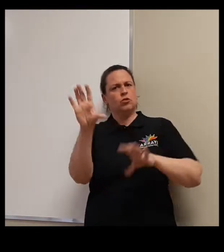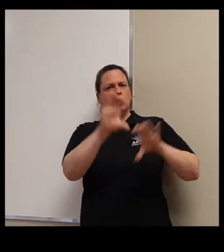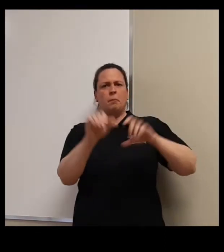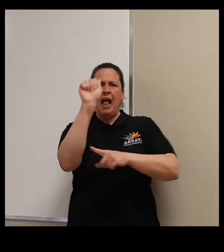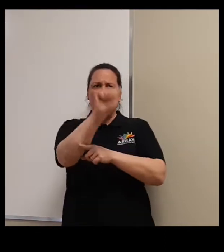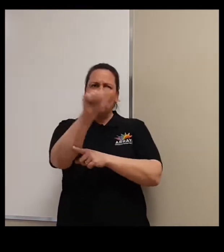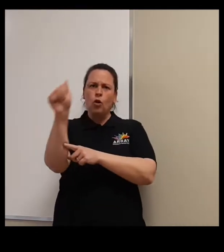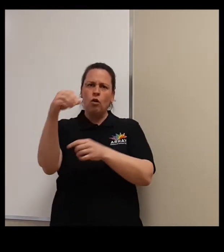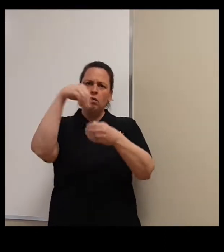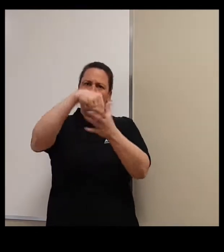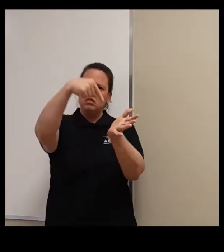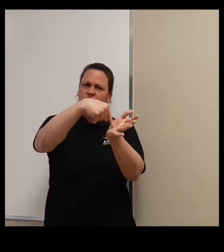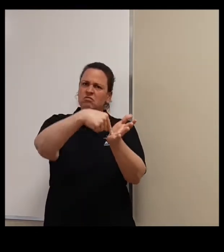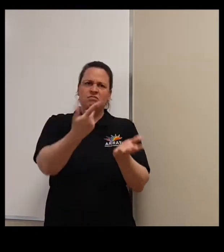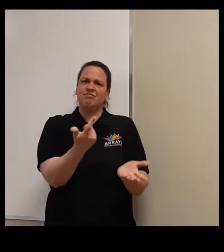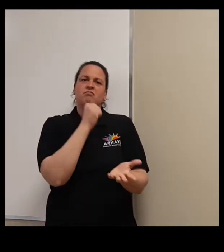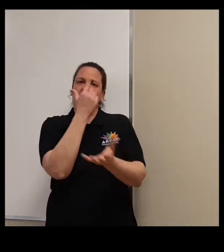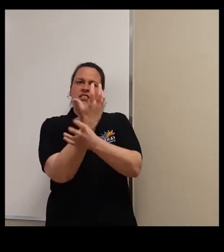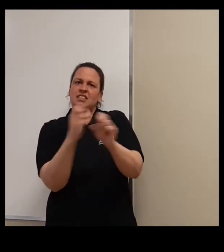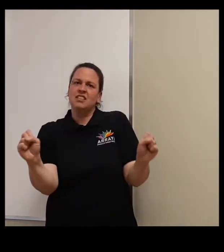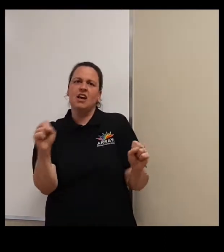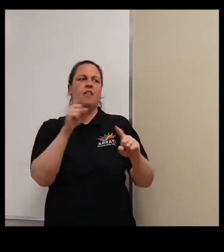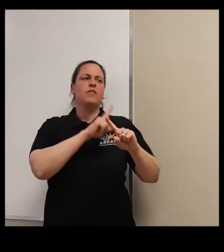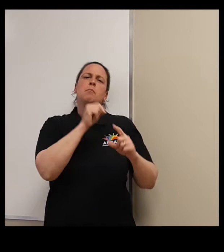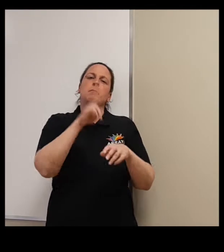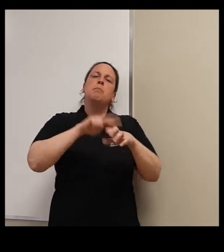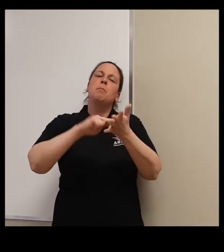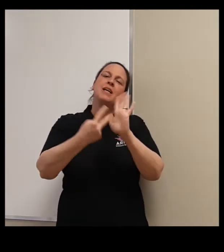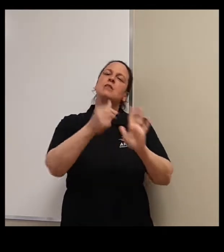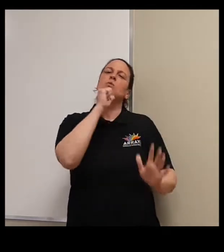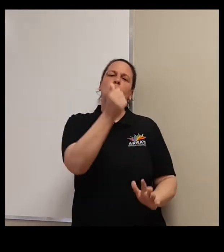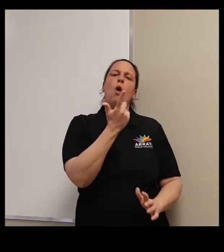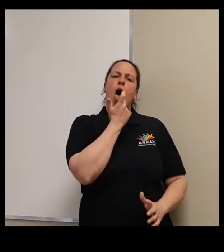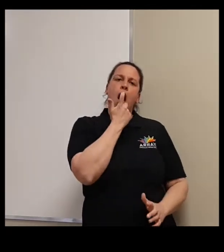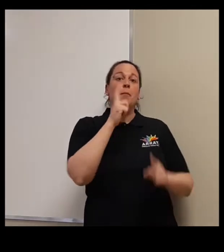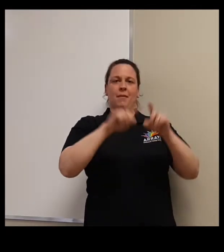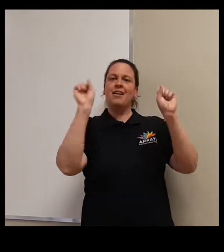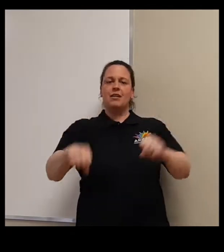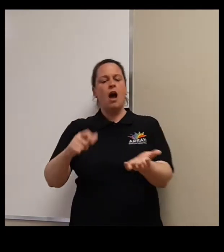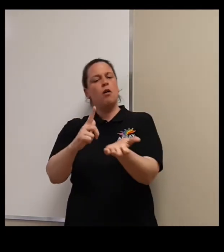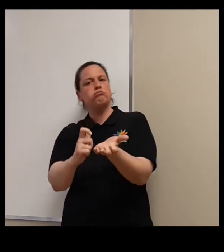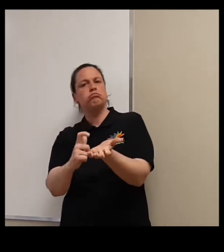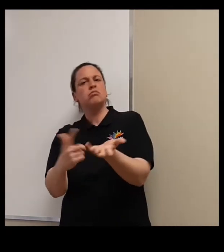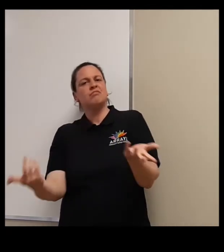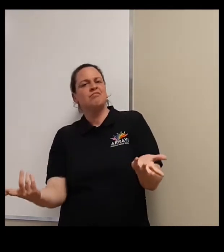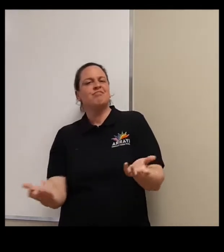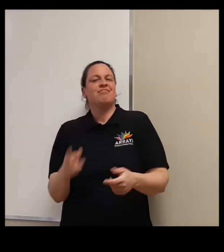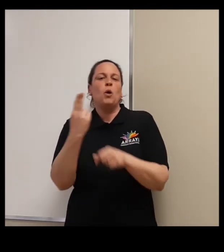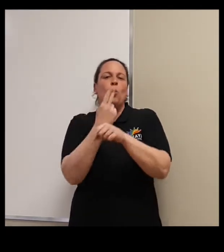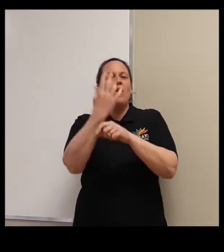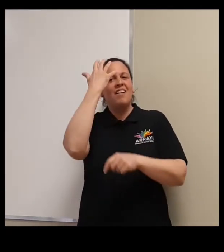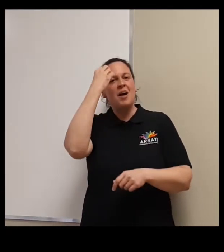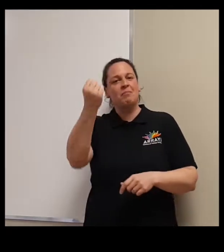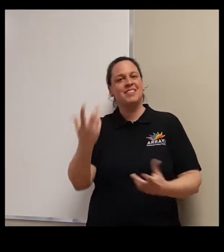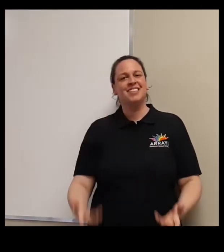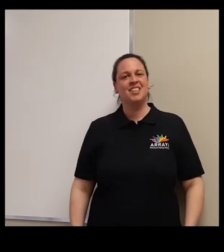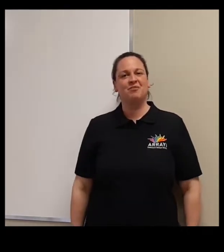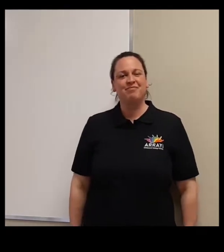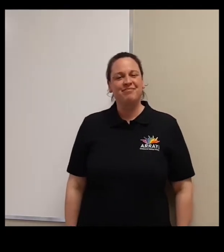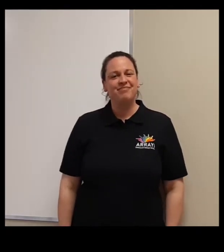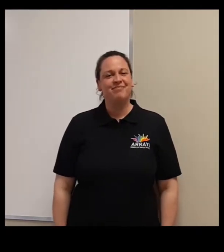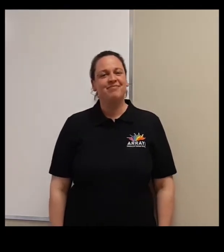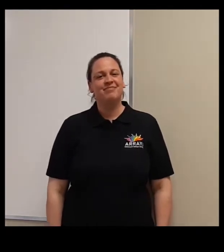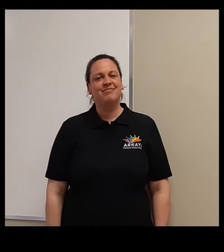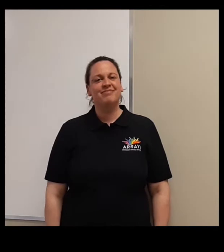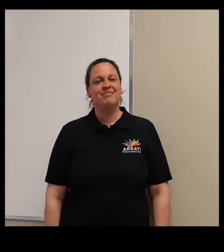for use in your hands, but not safe to put in your mouth. Think about these things when you are using products.